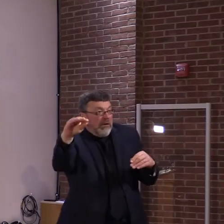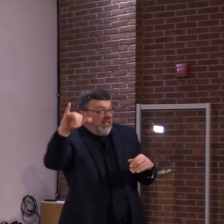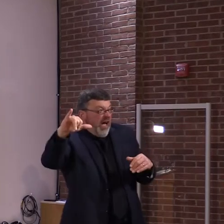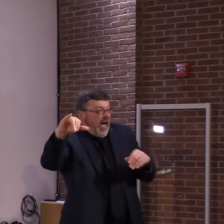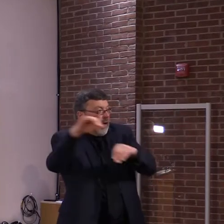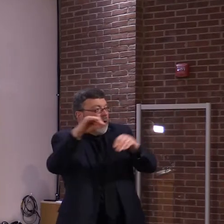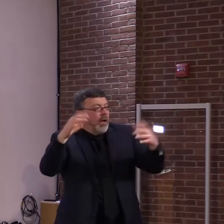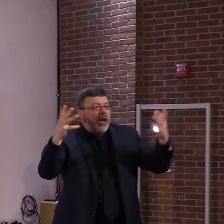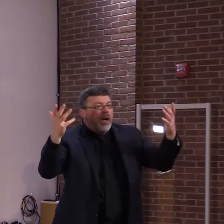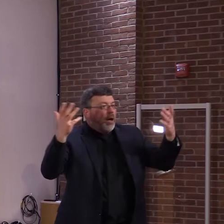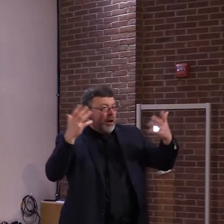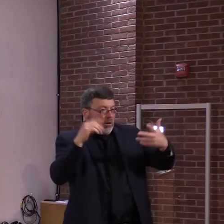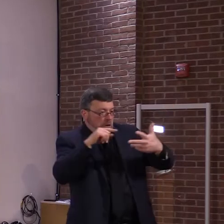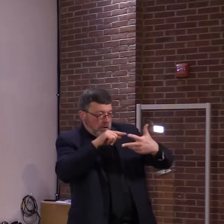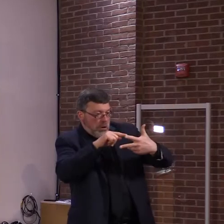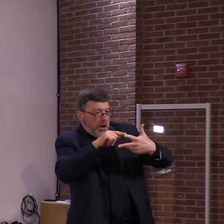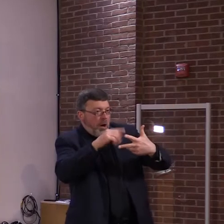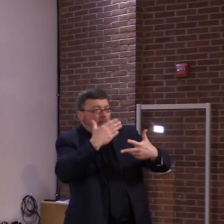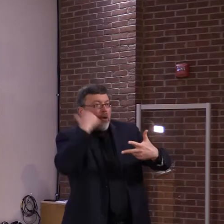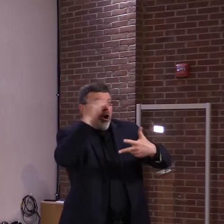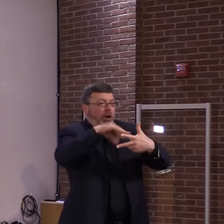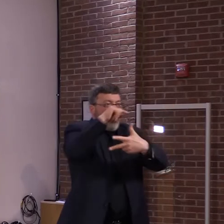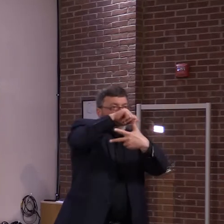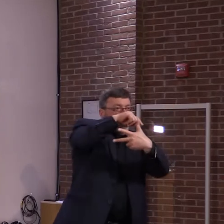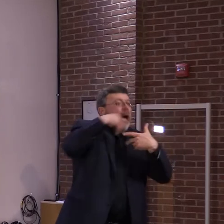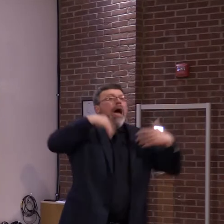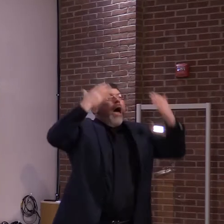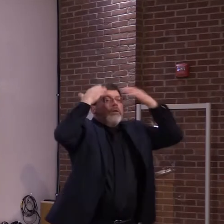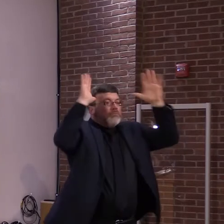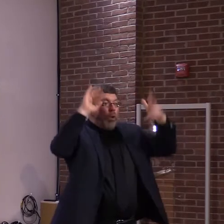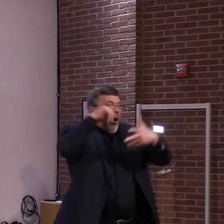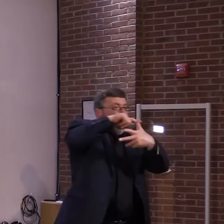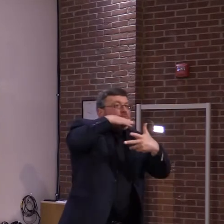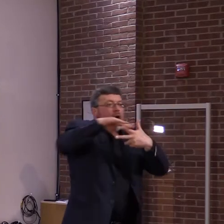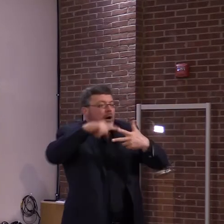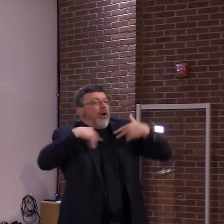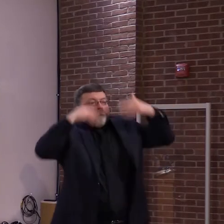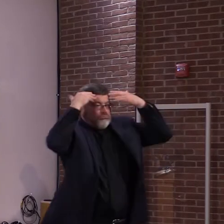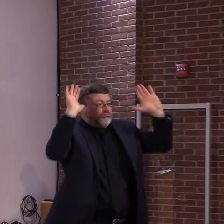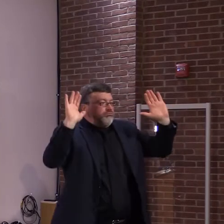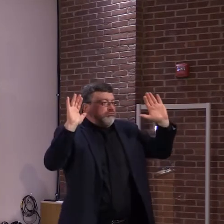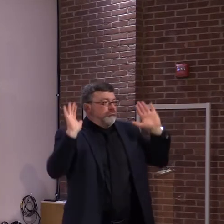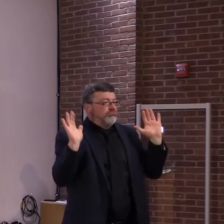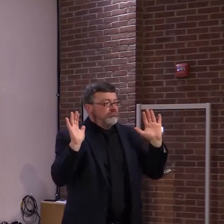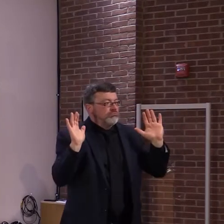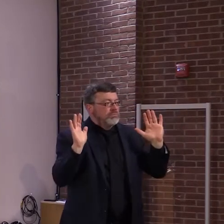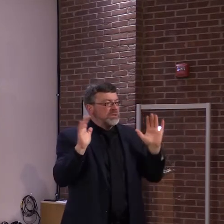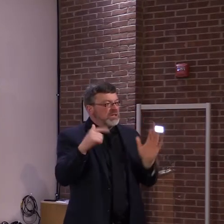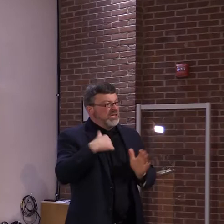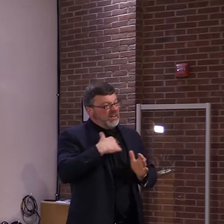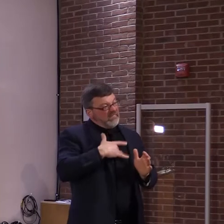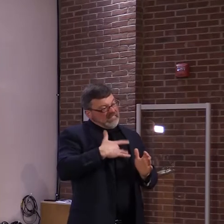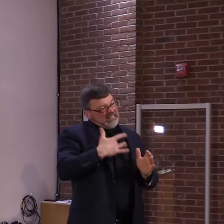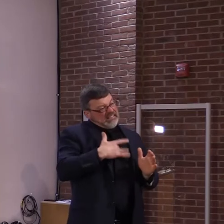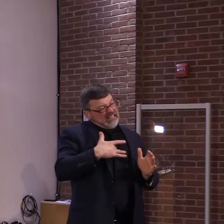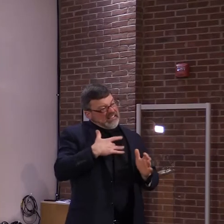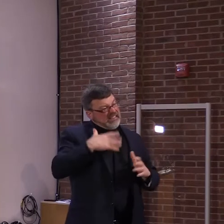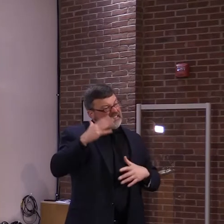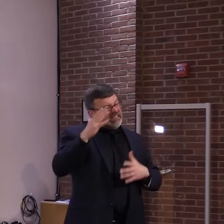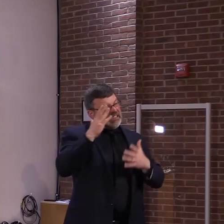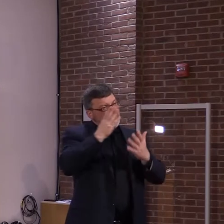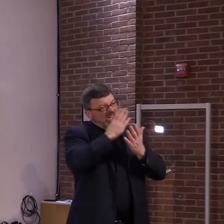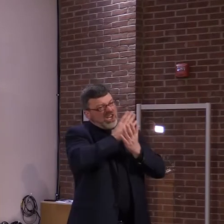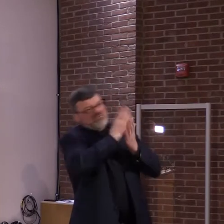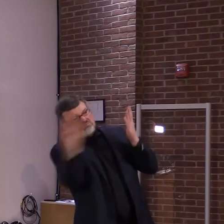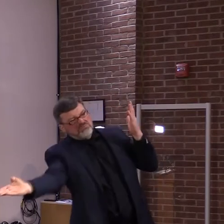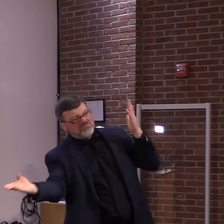So I would expect by mid to late year, we will have the beginnings and maybe even more